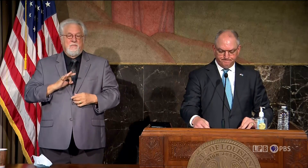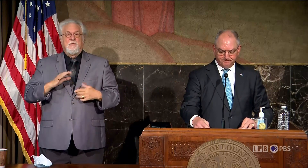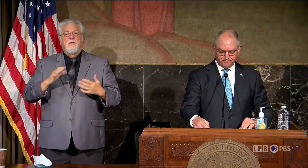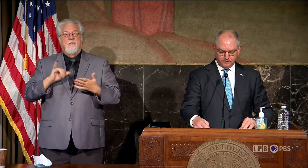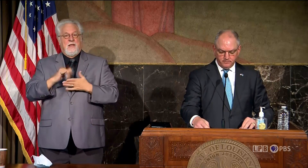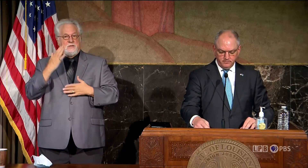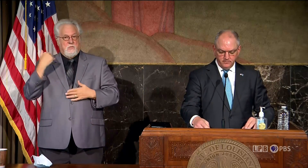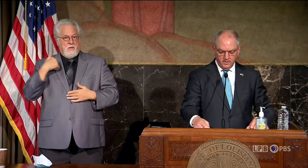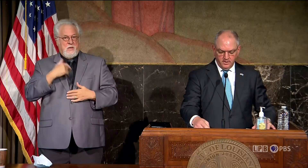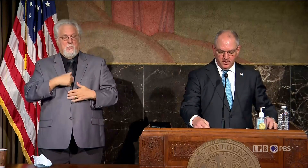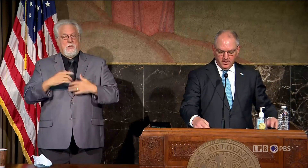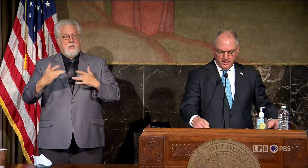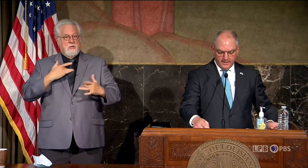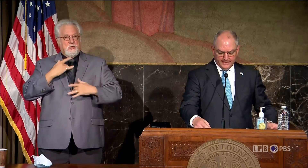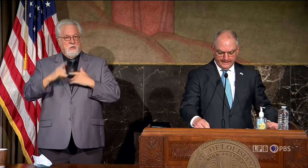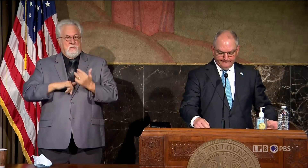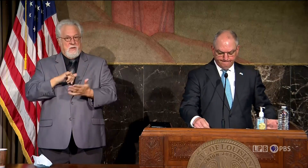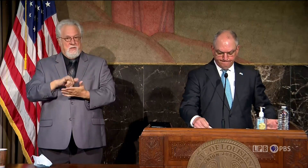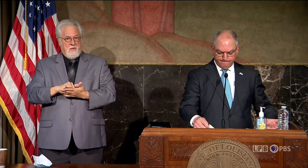that.